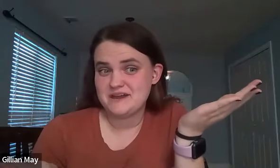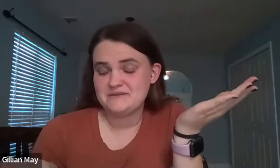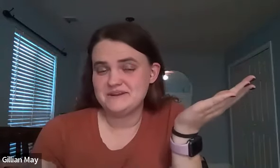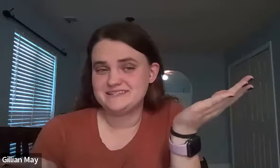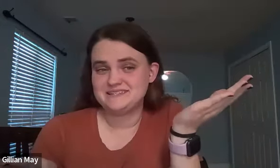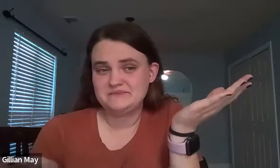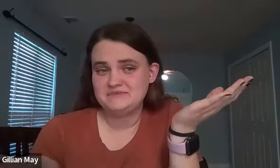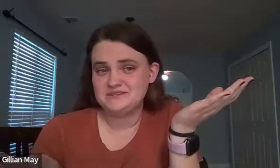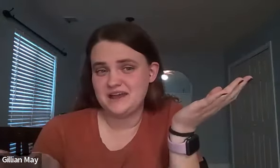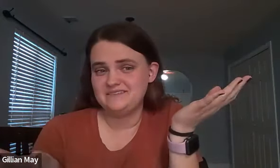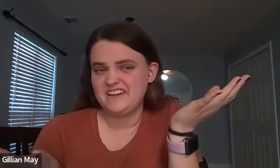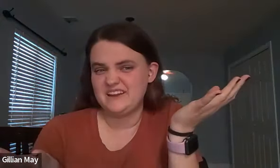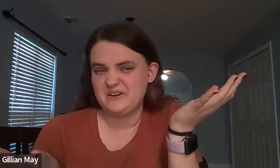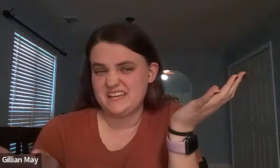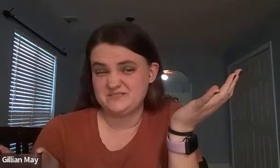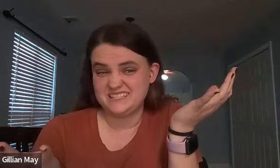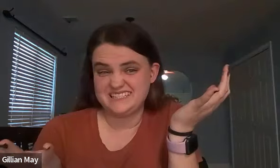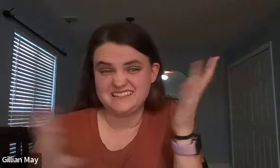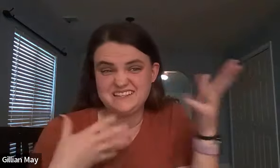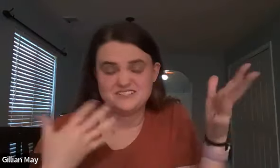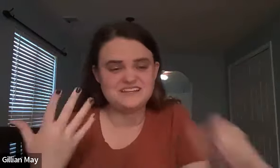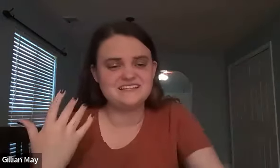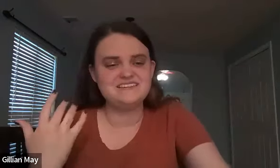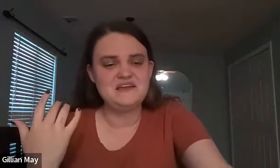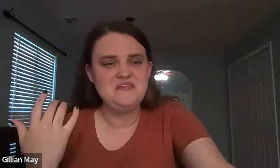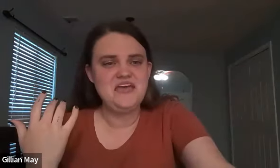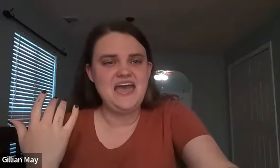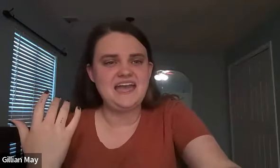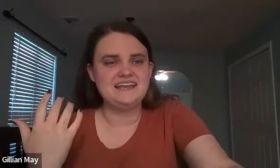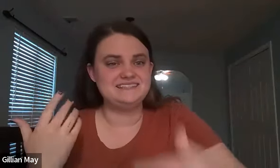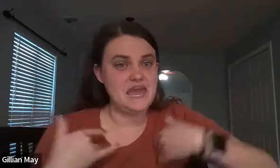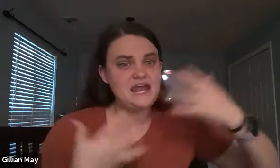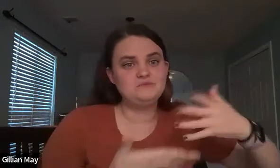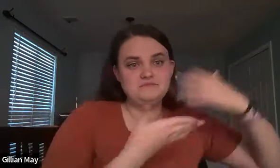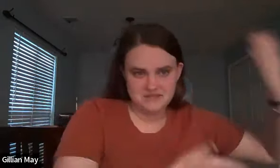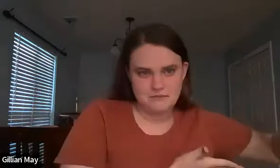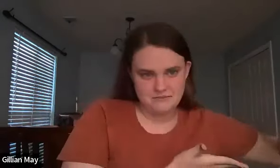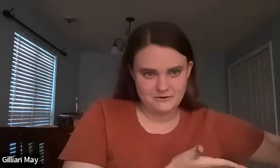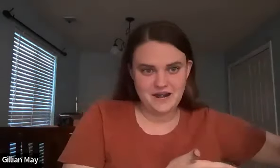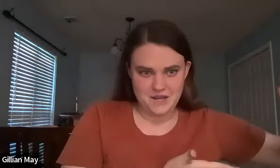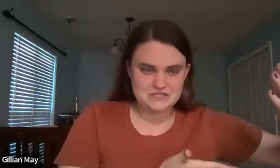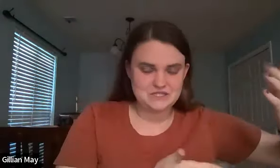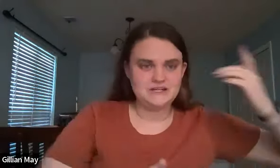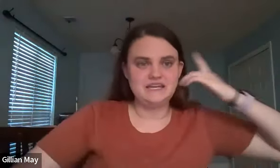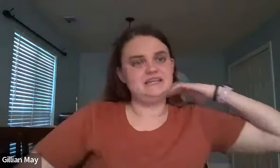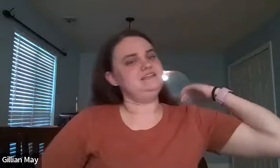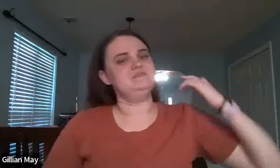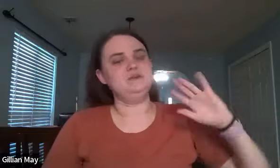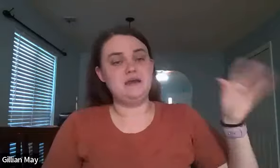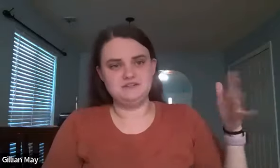better because sometimes they're kind of like, oh, that's really silly or things like that. Because that helped me remember it when I was learning it, when I was